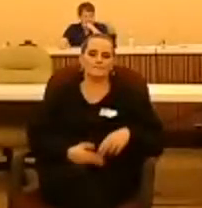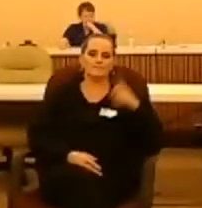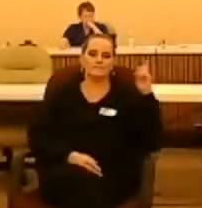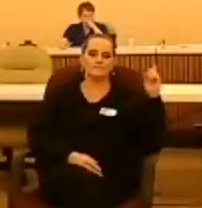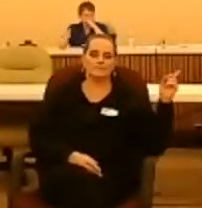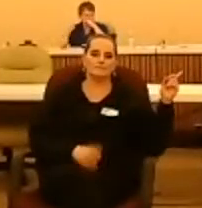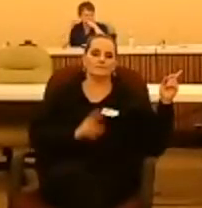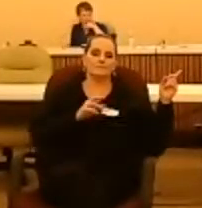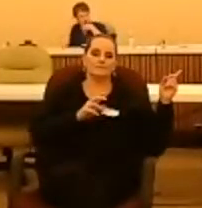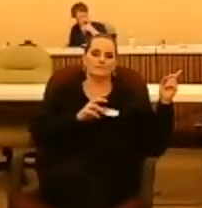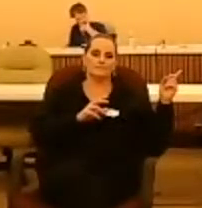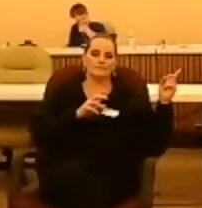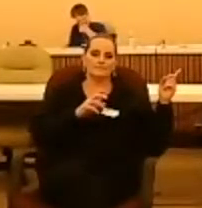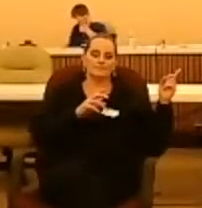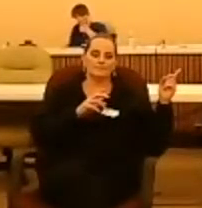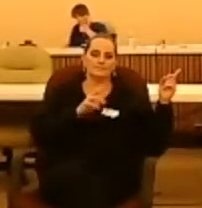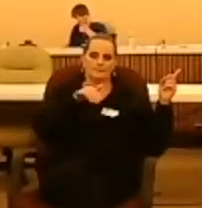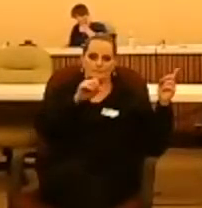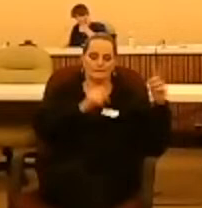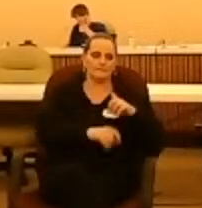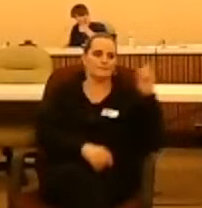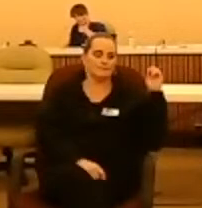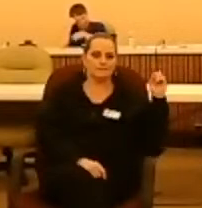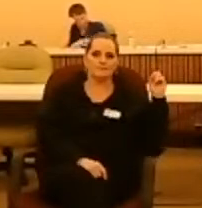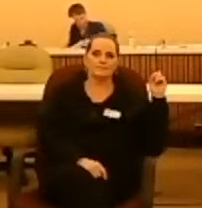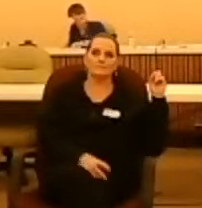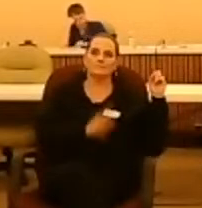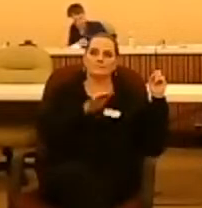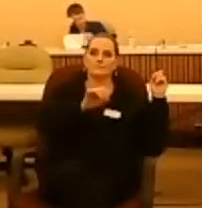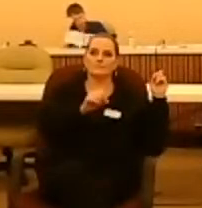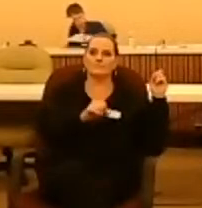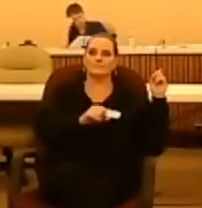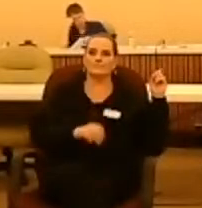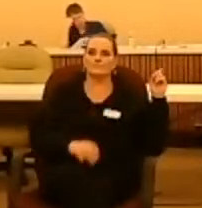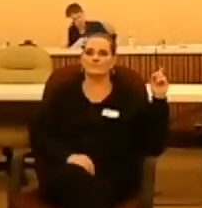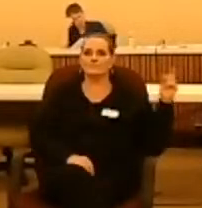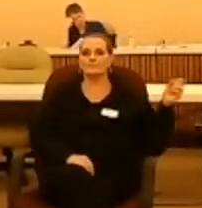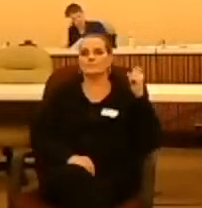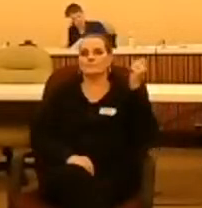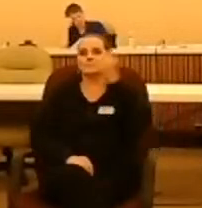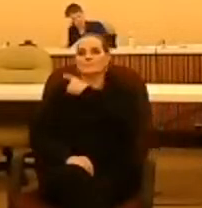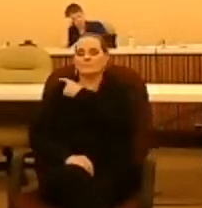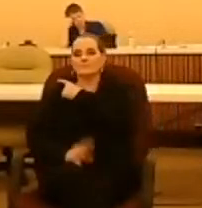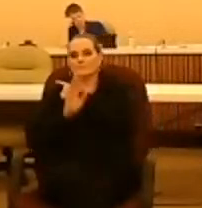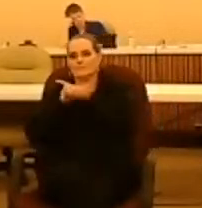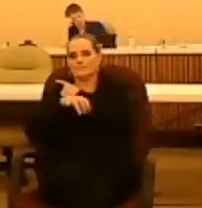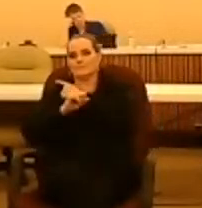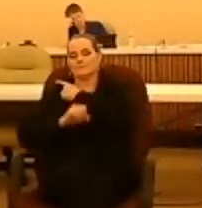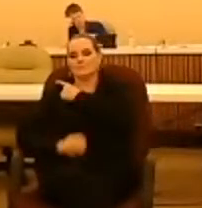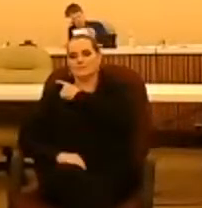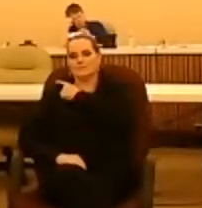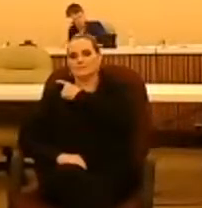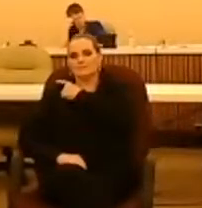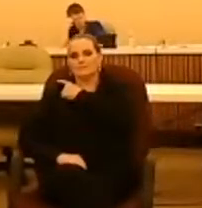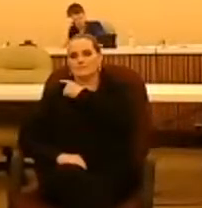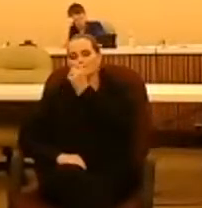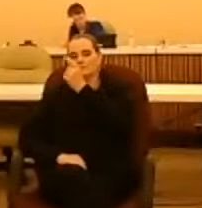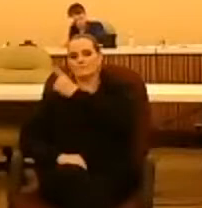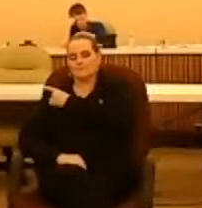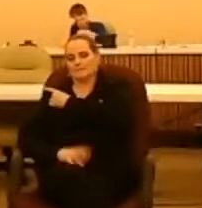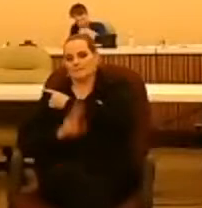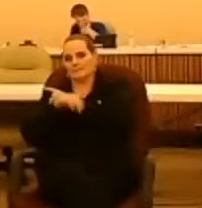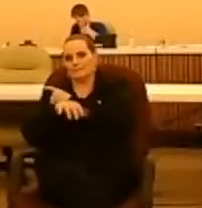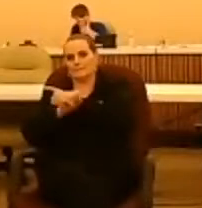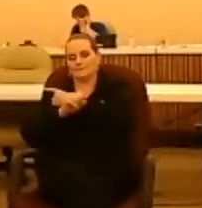Councilmember Barley? Aye. Councilmember Stafford? Aye. Councilmember Safranek? Aye. Councilmember